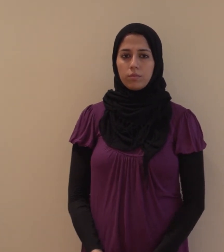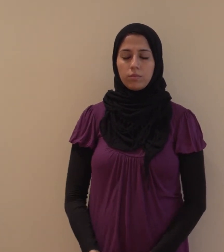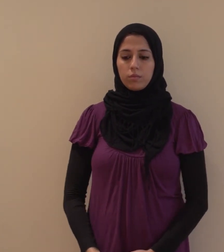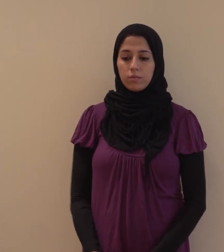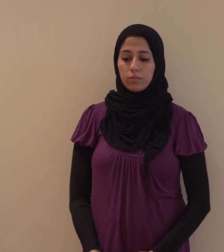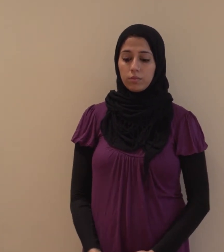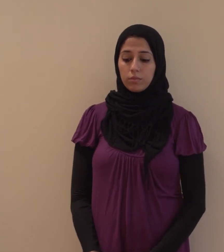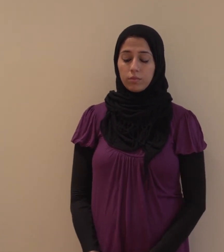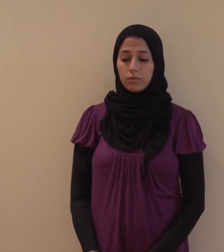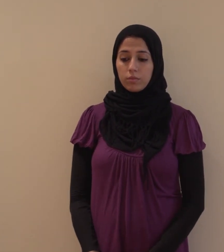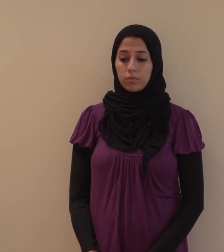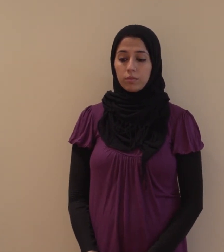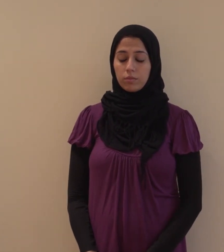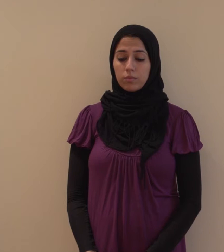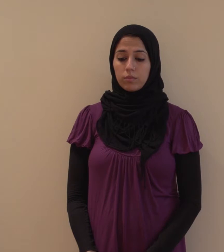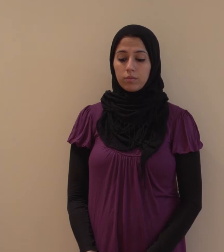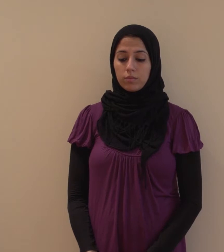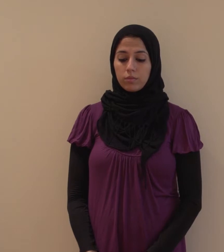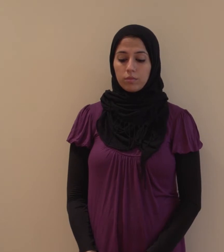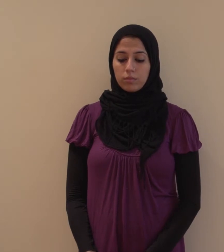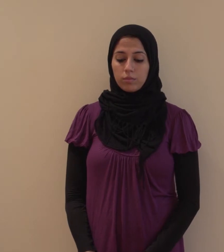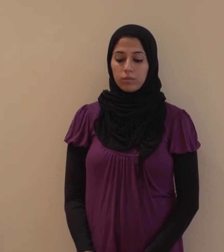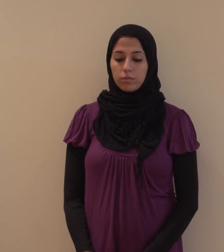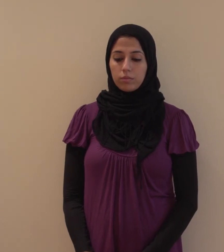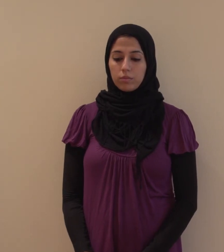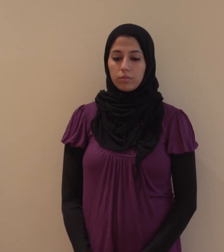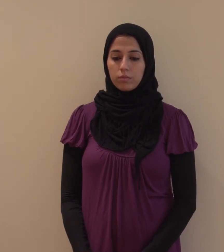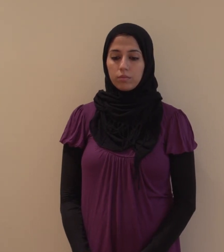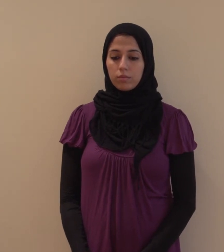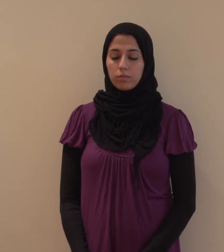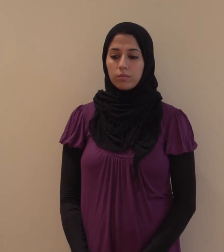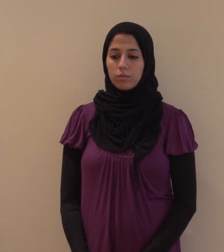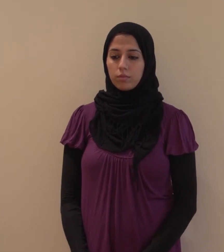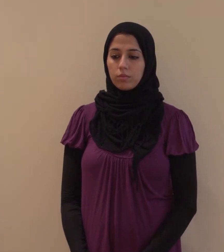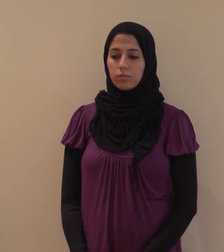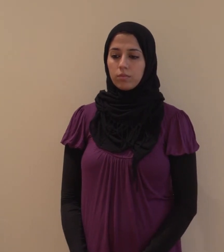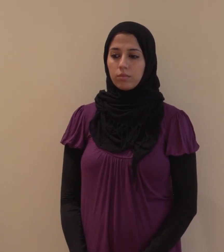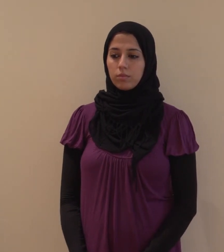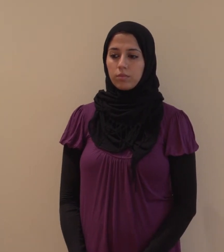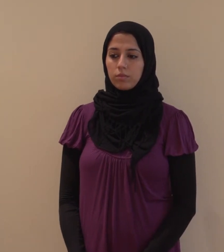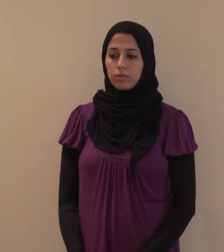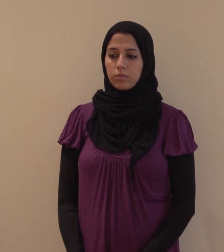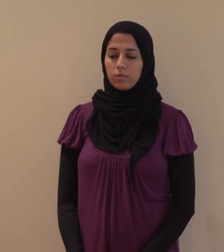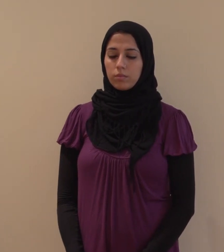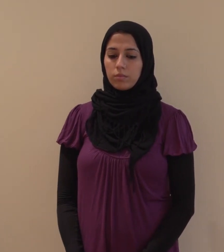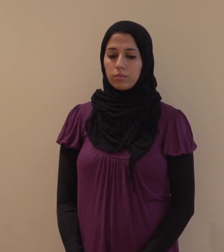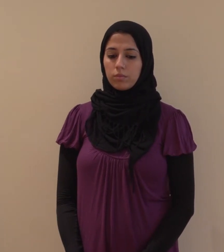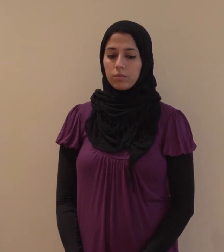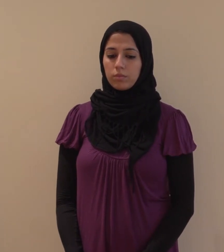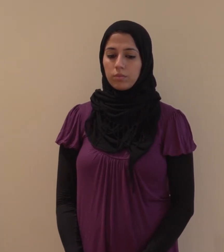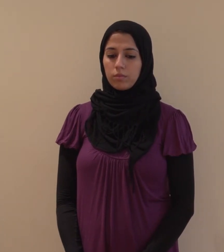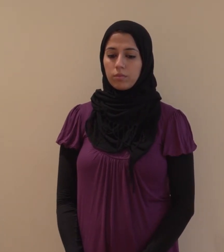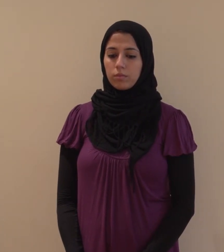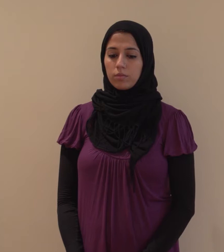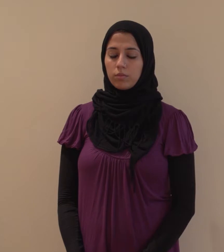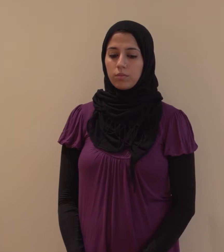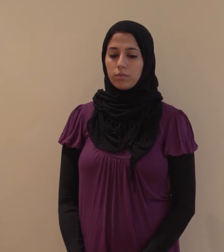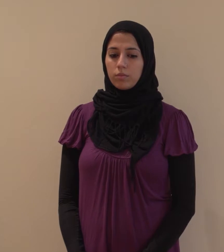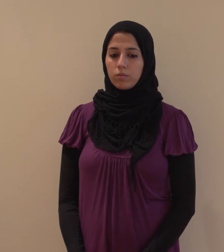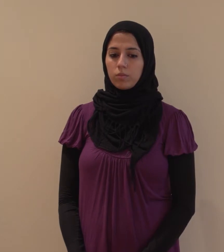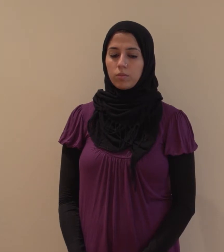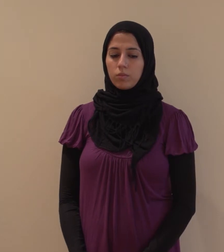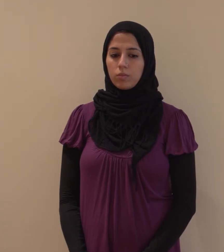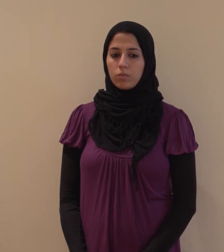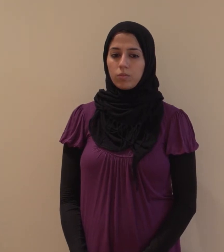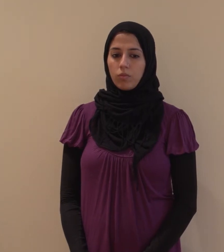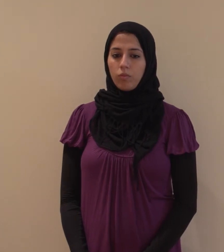predecessors. He is mentioned about that the time he was about to die, his daughter